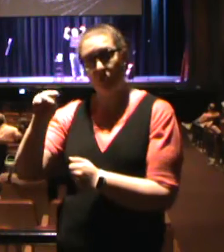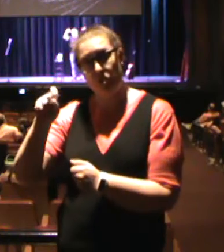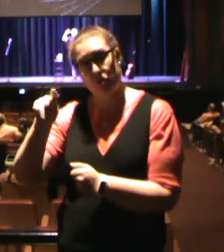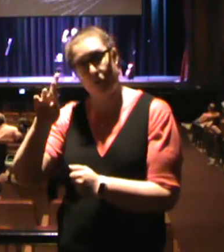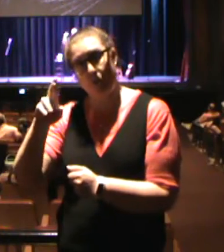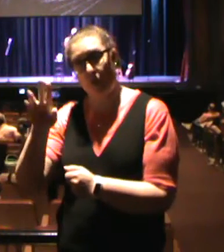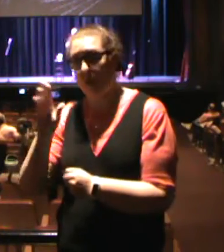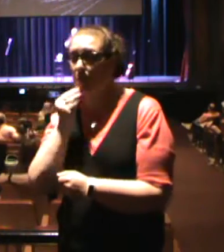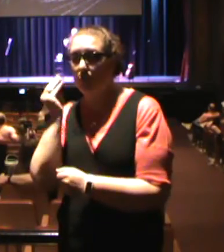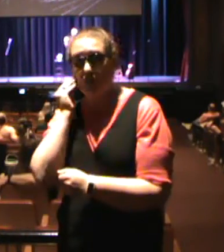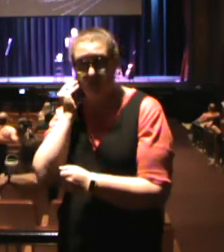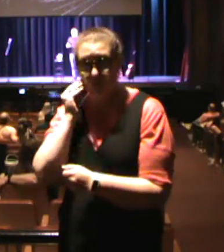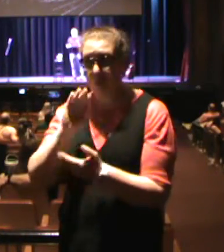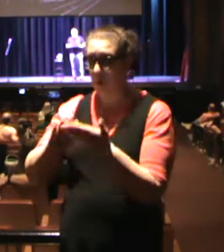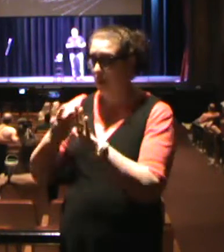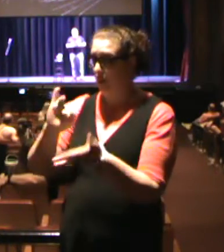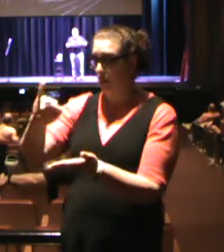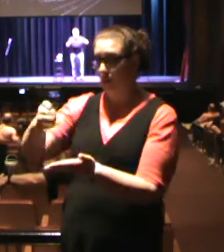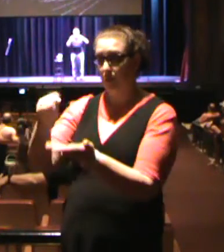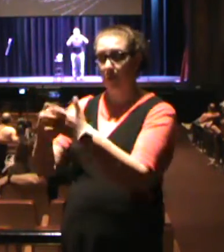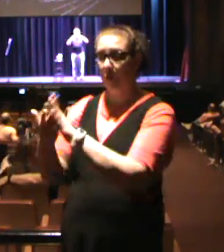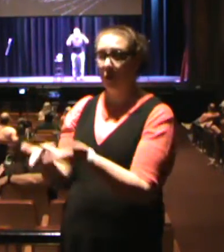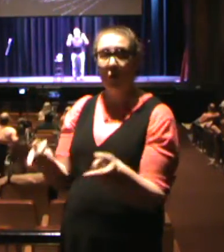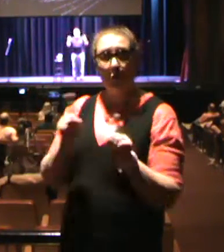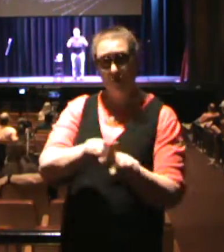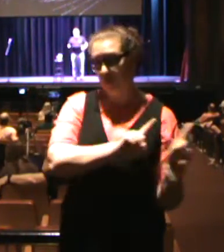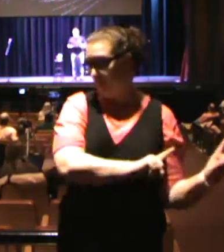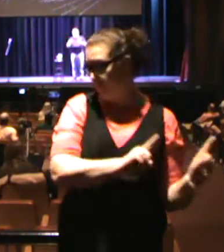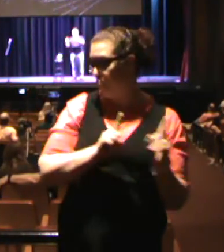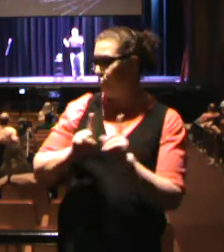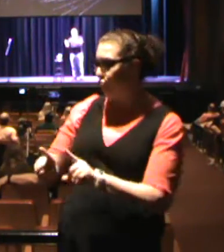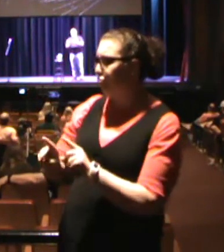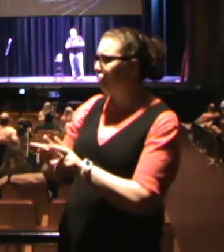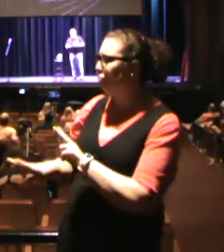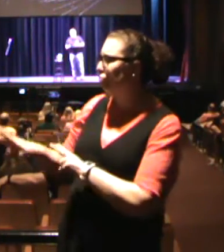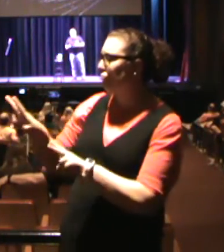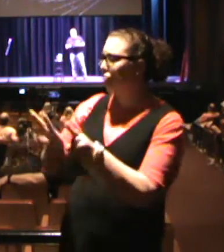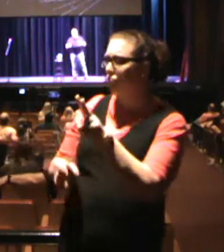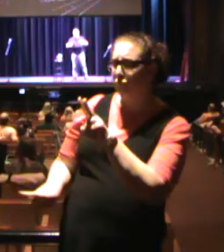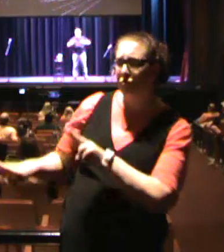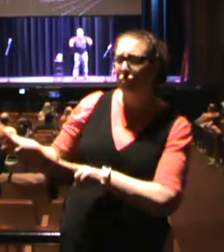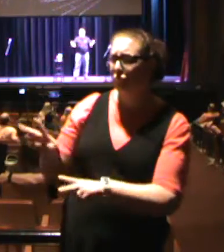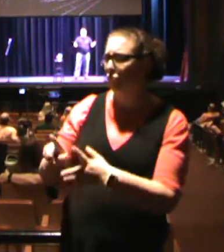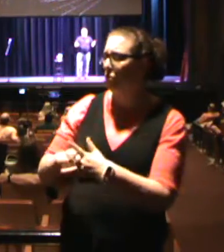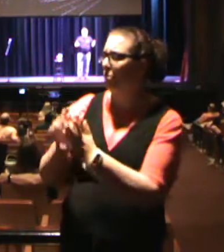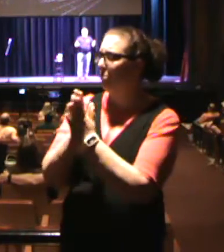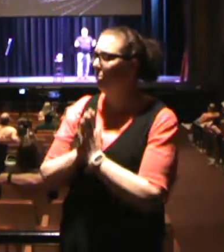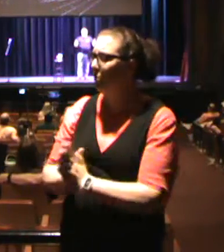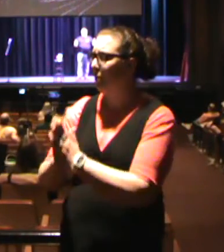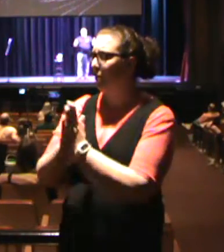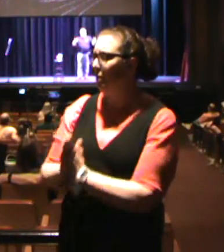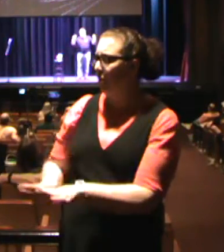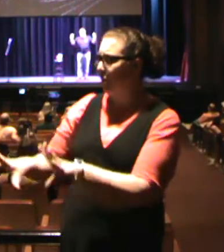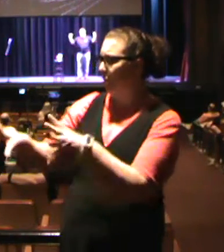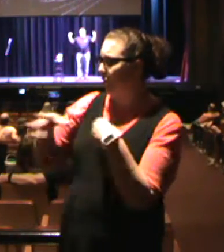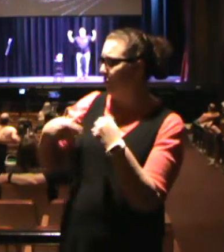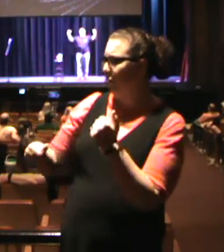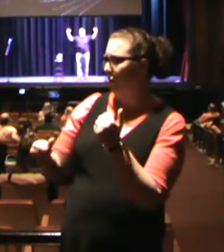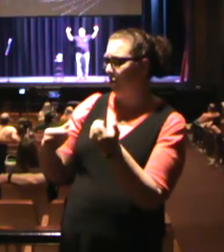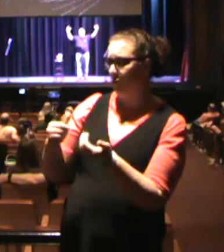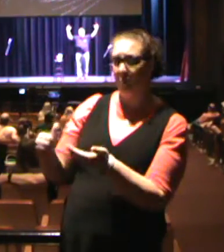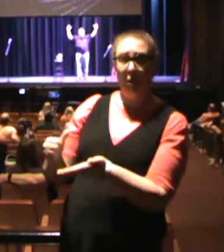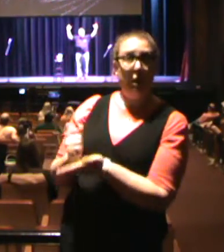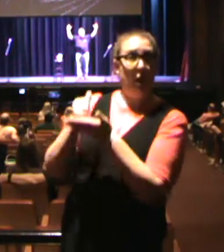he started looking around, he started praying, and started building a plan, and he enlisted help to come and restore it. And then he